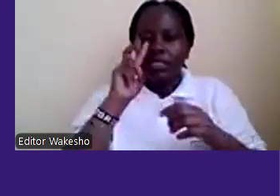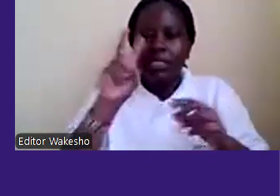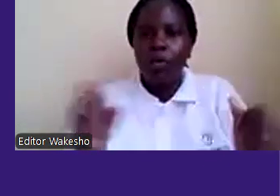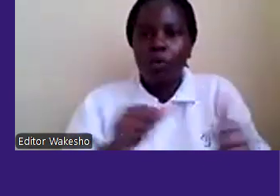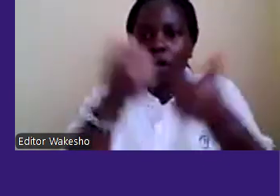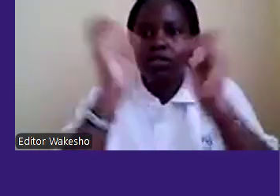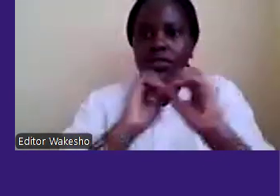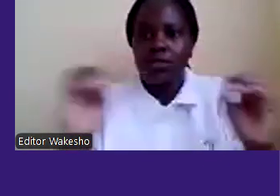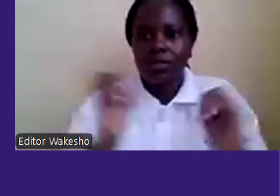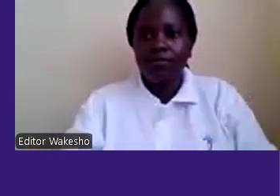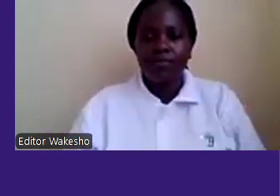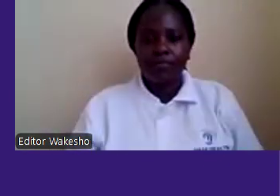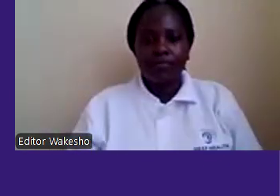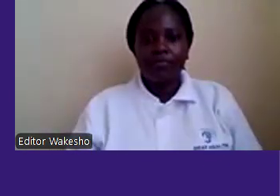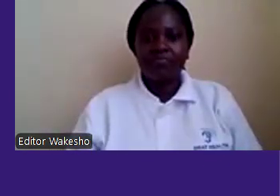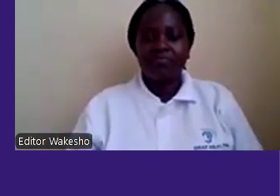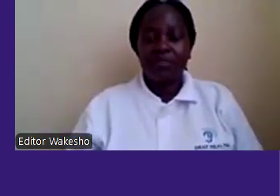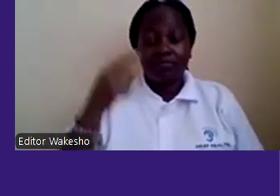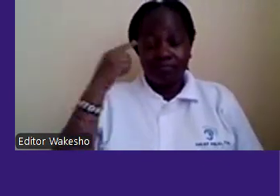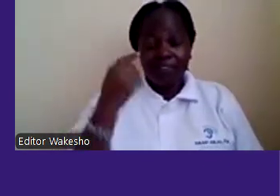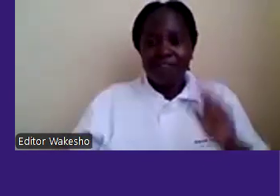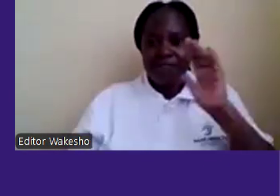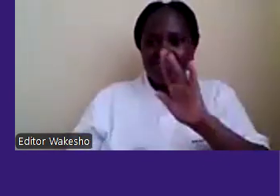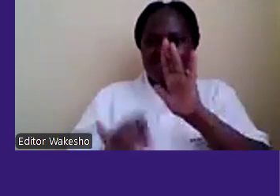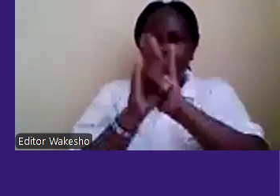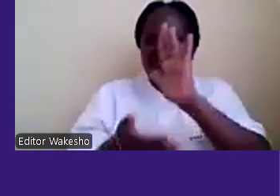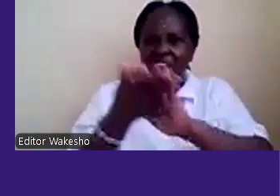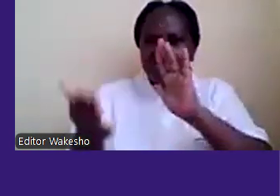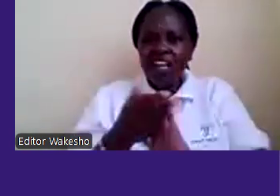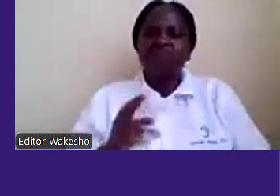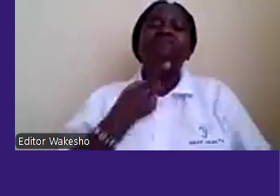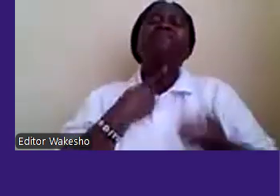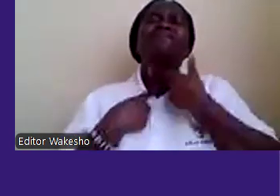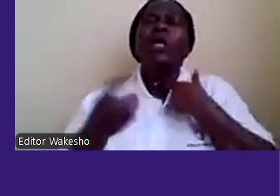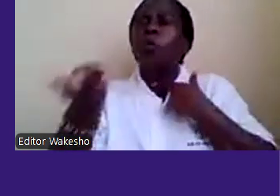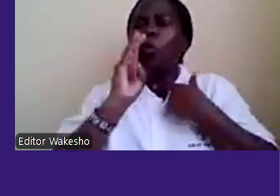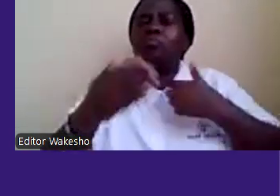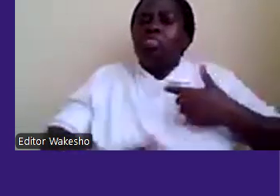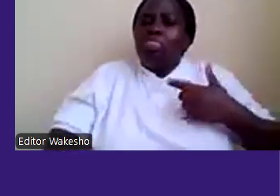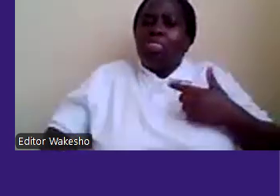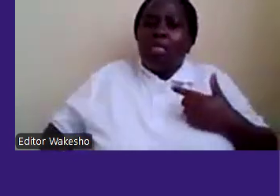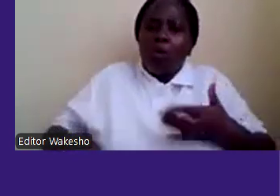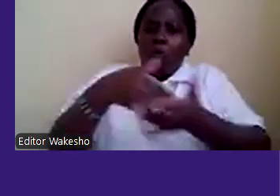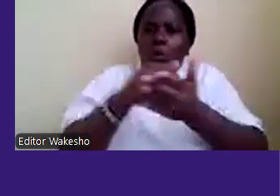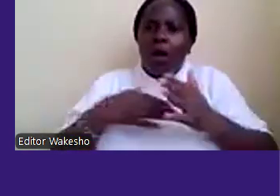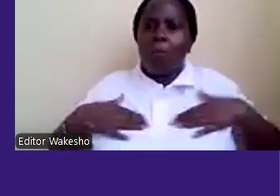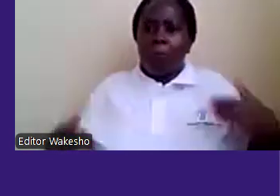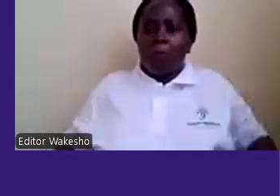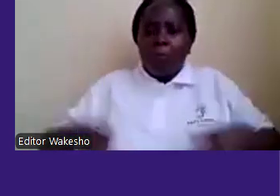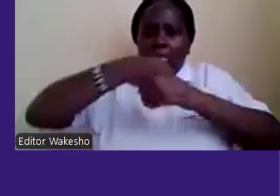see here frequent urination, increased thirst, hunger, weakness, weight loss, blood